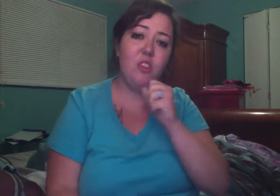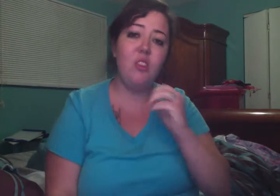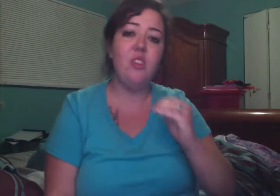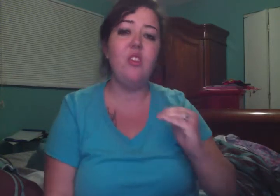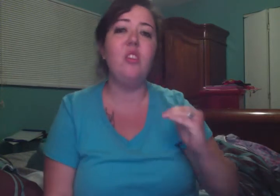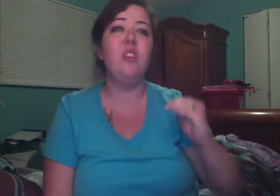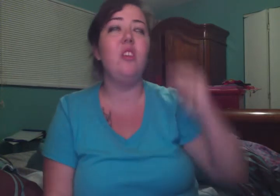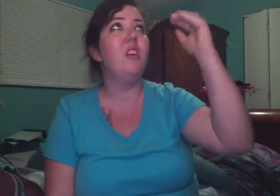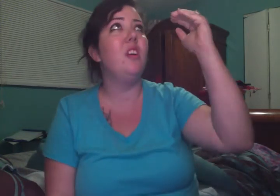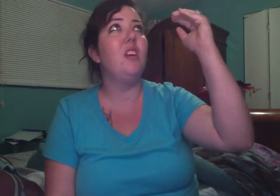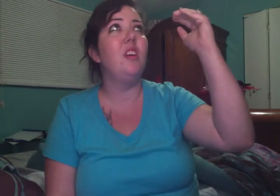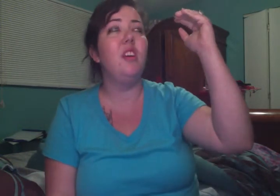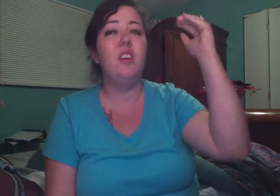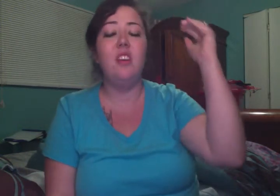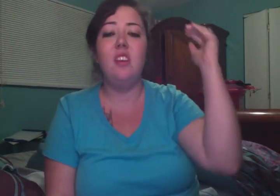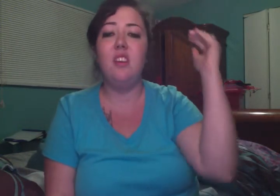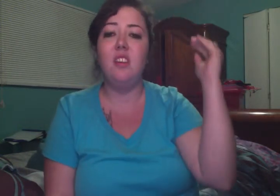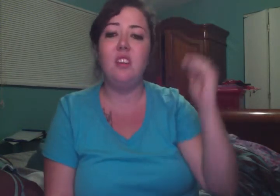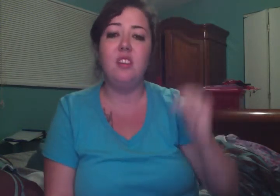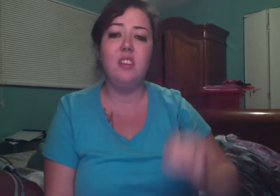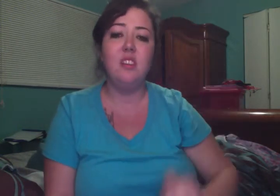won't grow old to be.